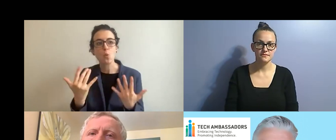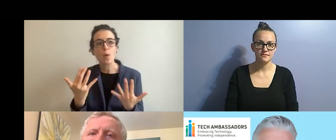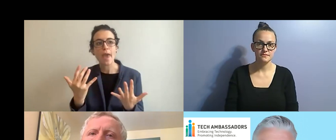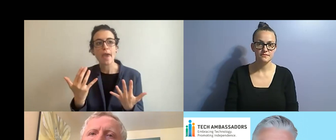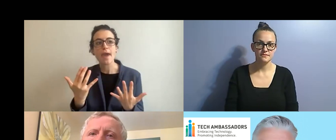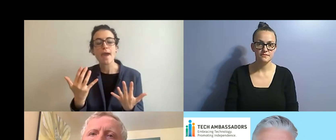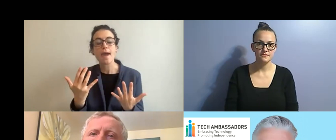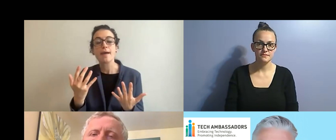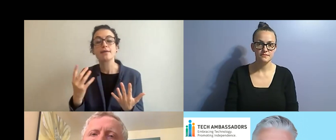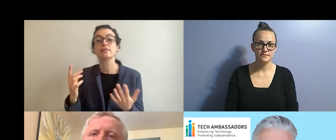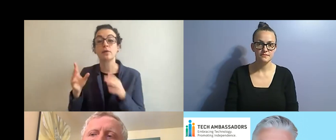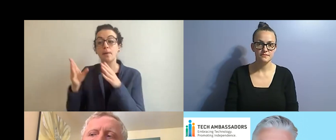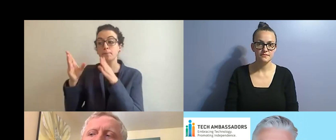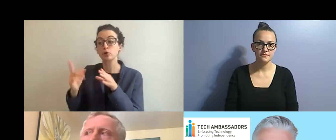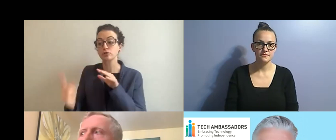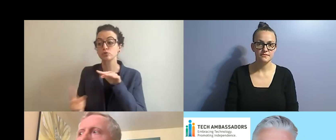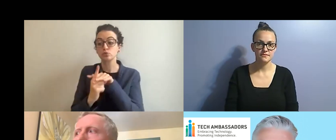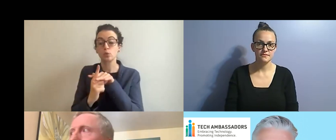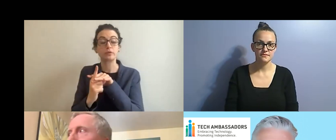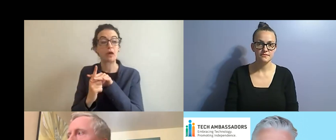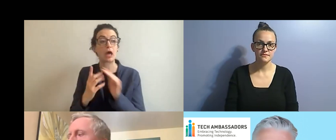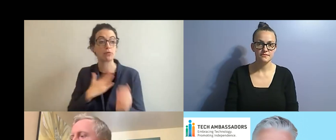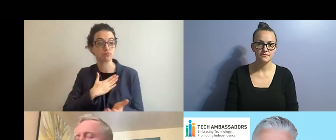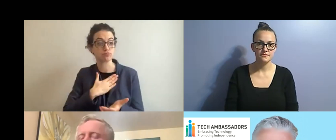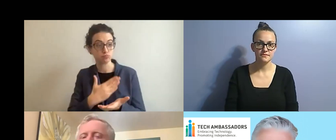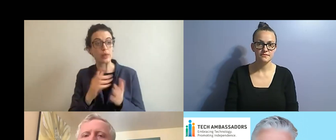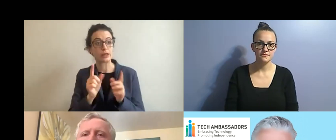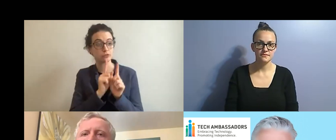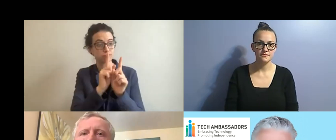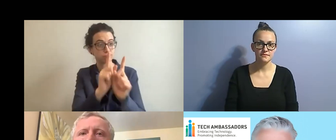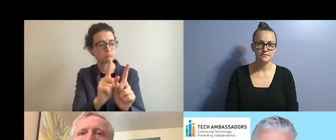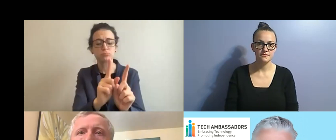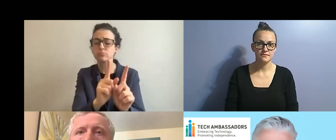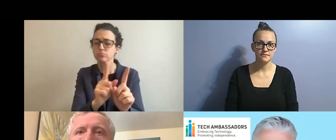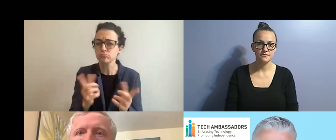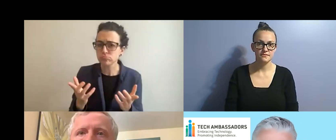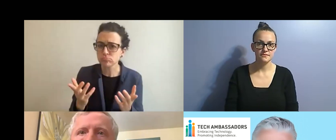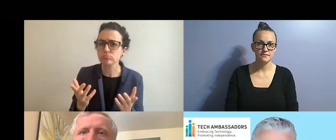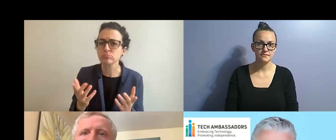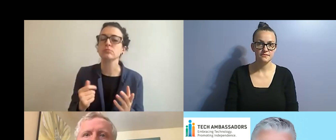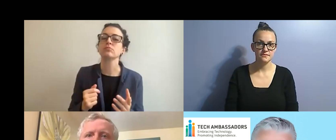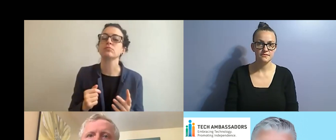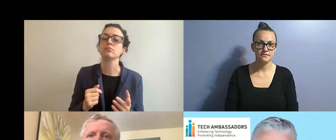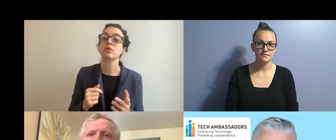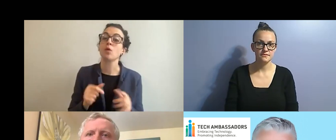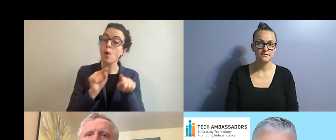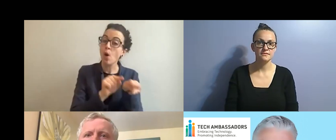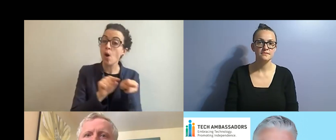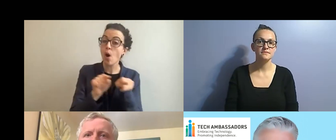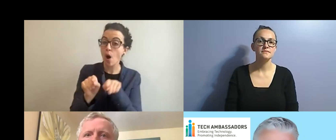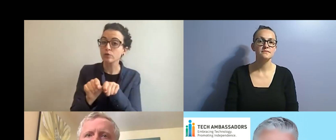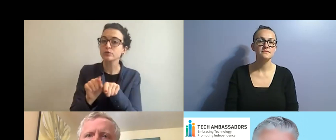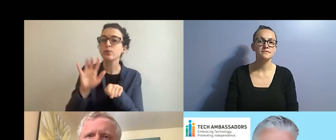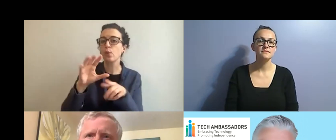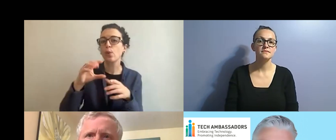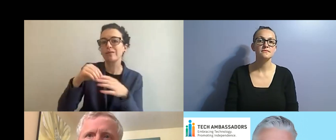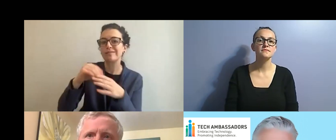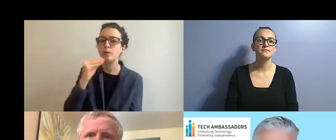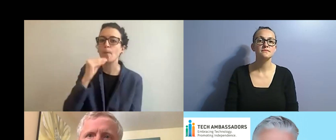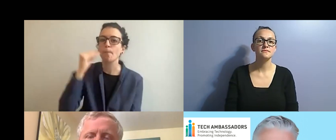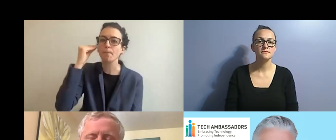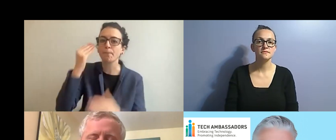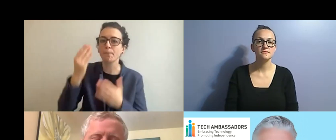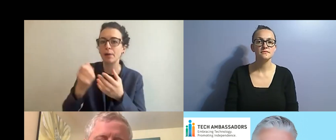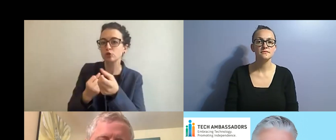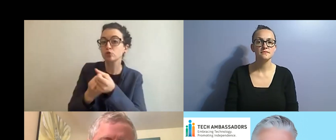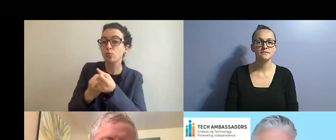it's really that's why you would use your in-home support. Different